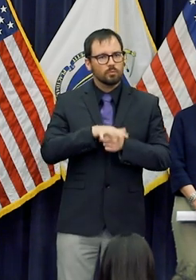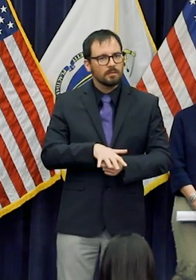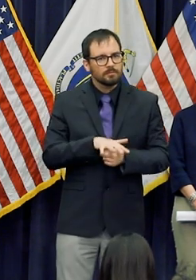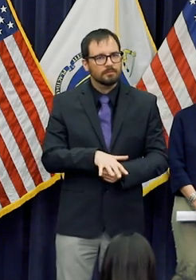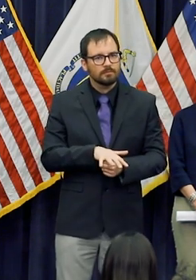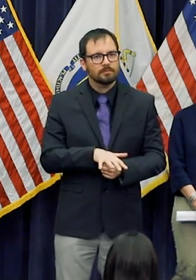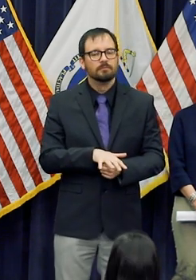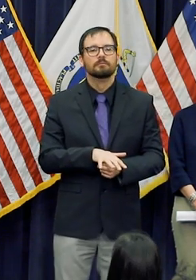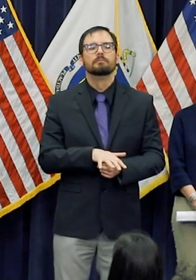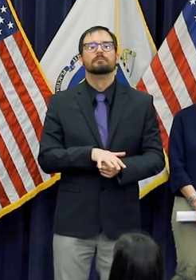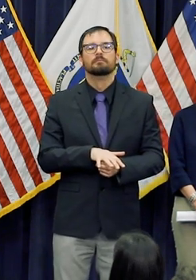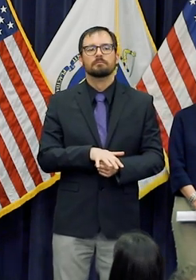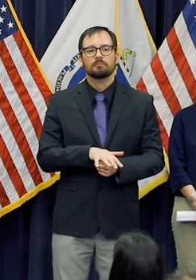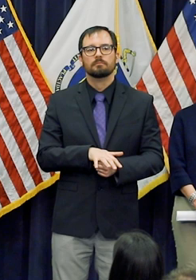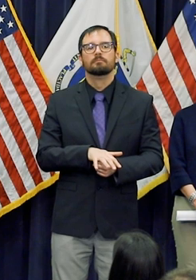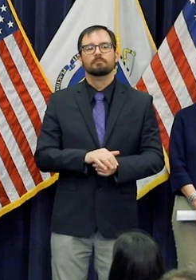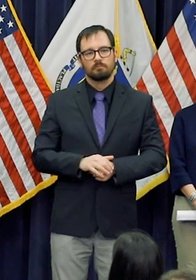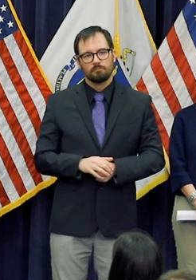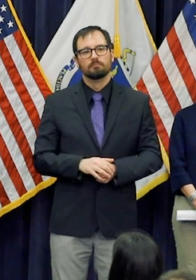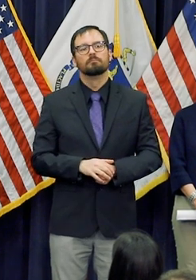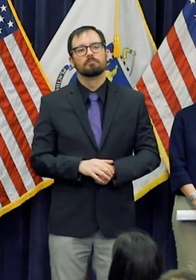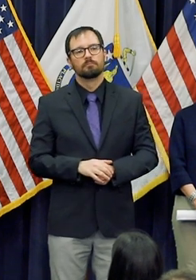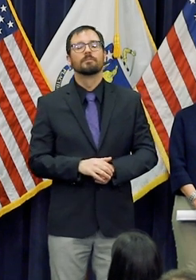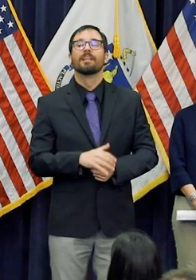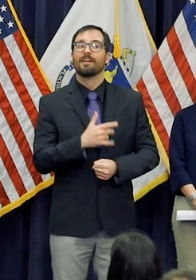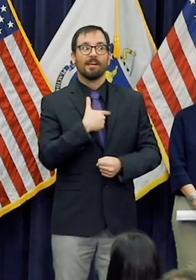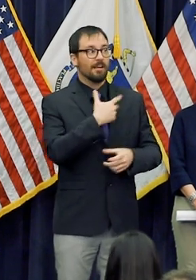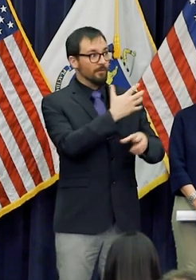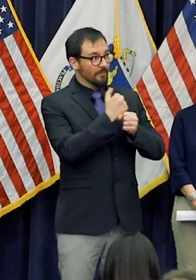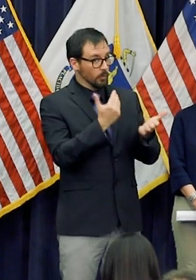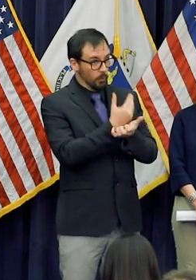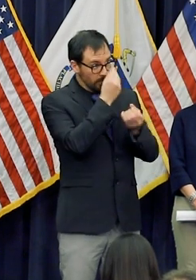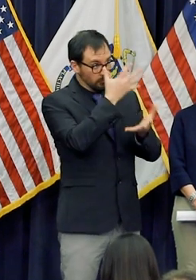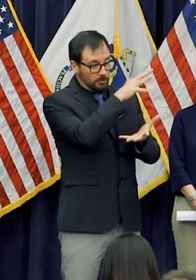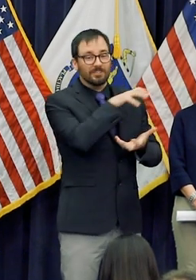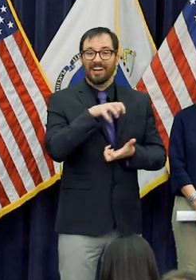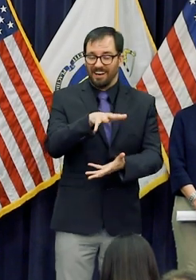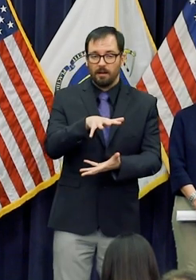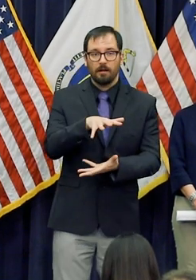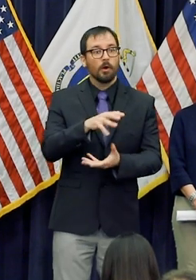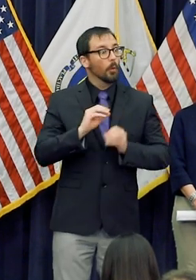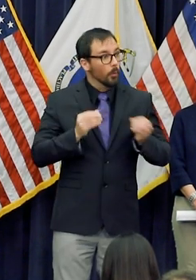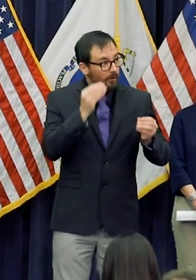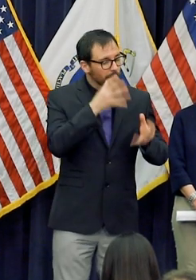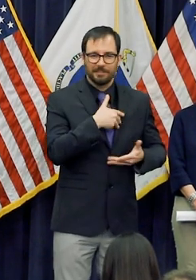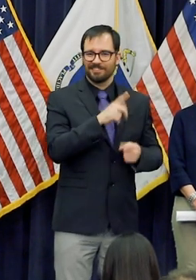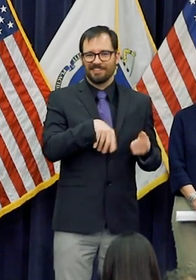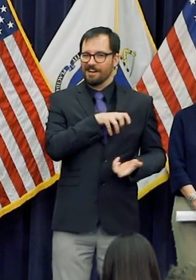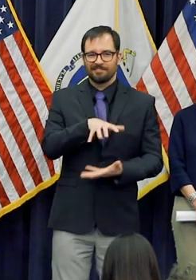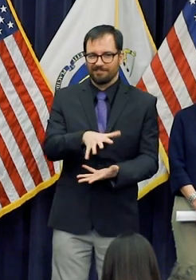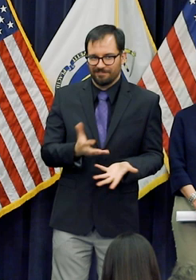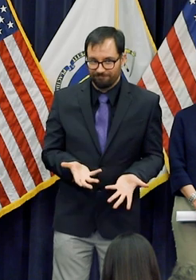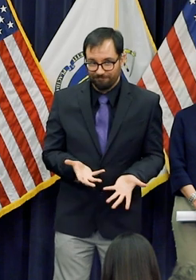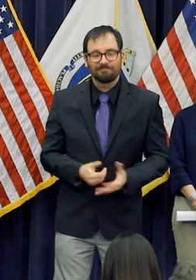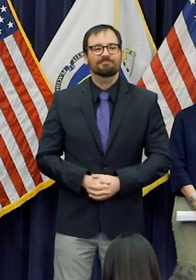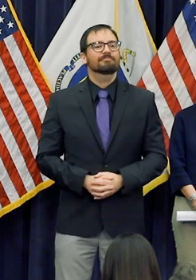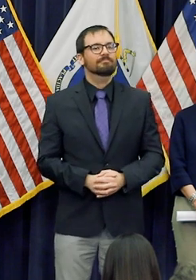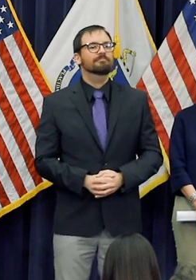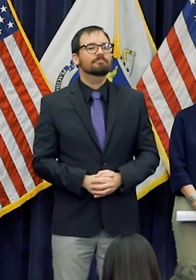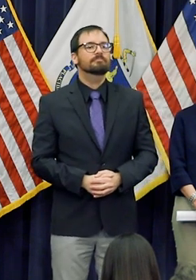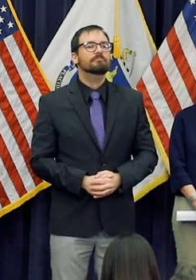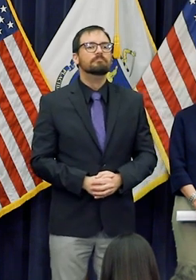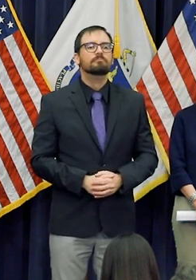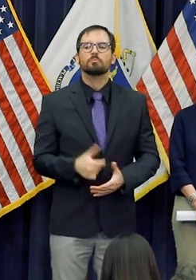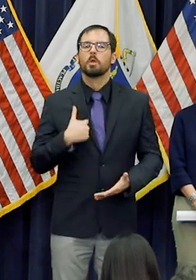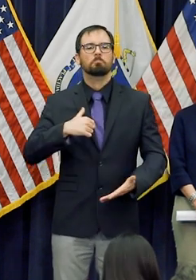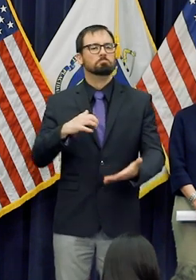As we keep learning more, we will keep sharing information with you. Today, I want to take a minute to emphasize what